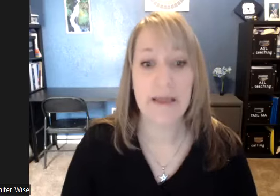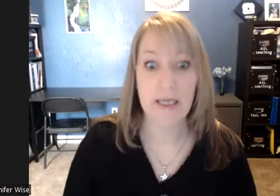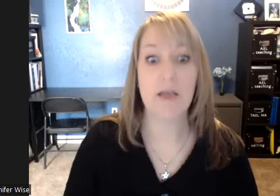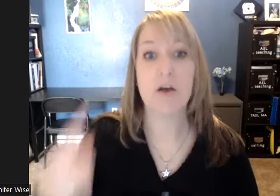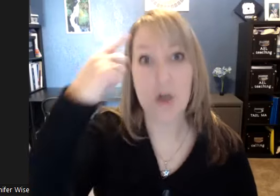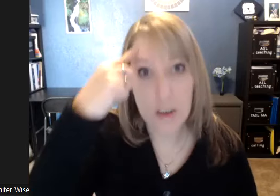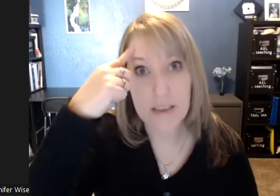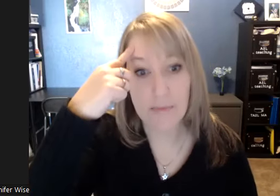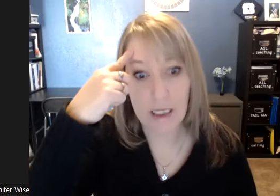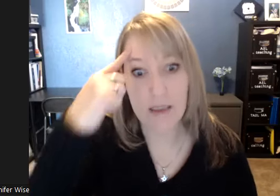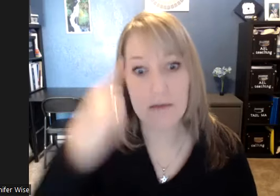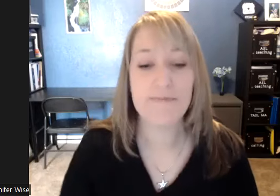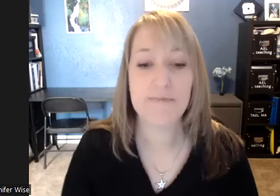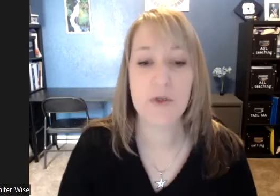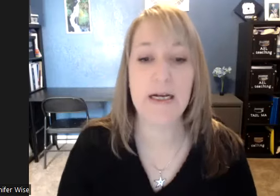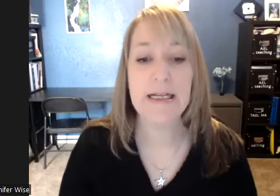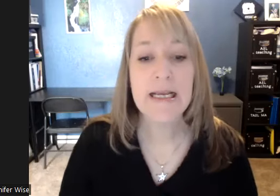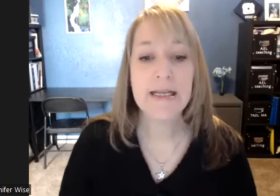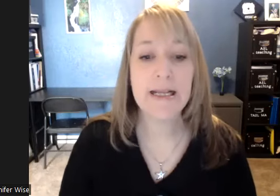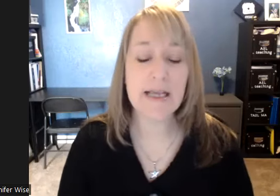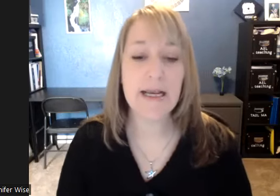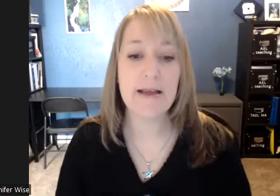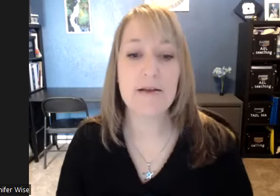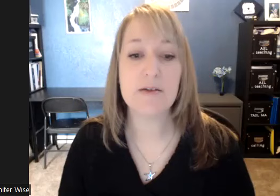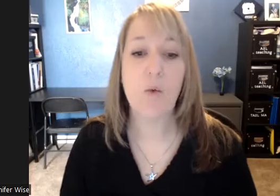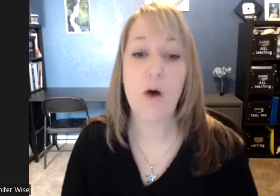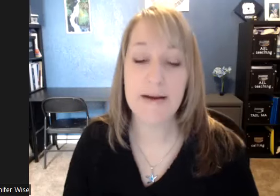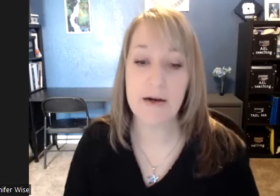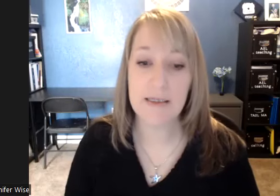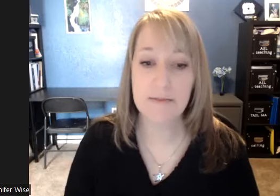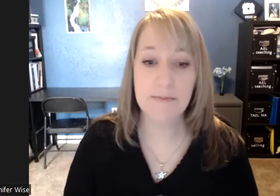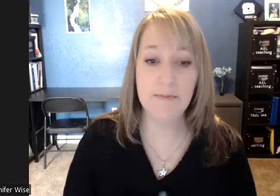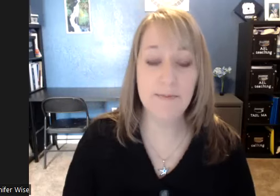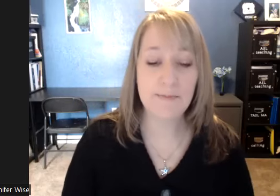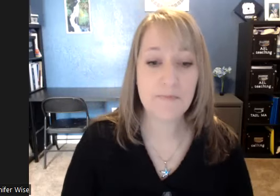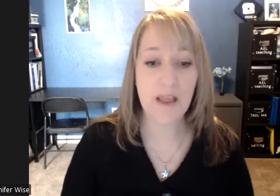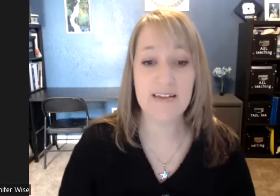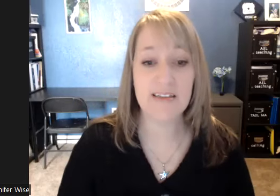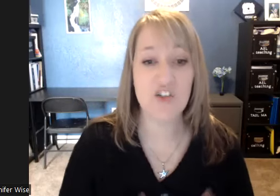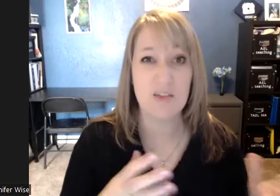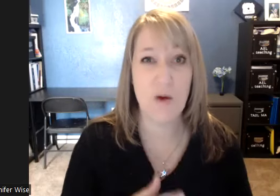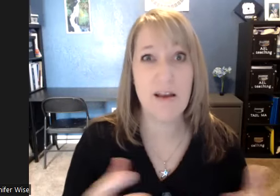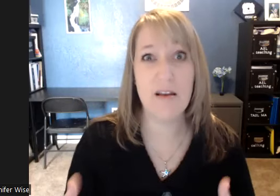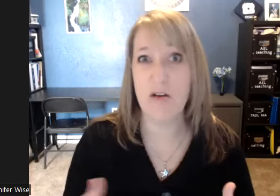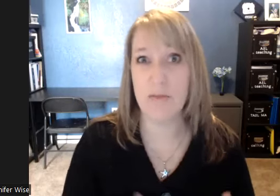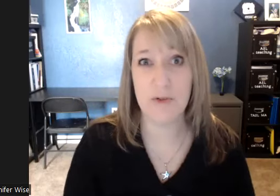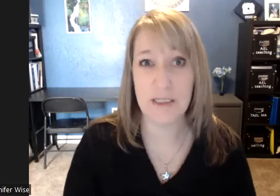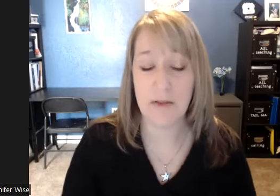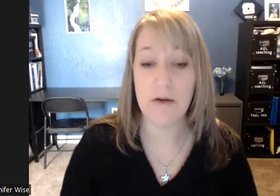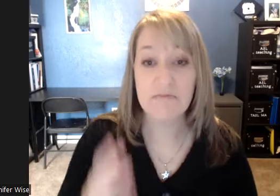Like it occurred to me. All right. Next sign is why not? And this is just why and not put right together.